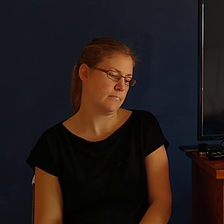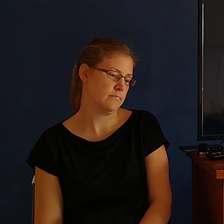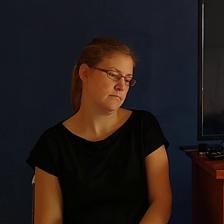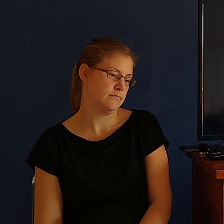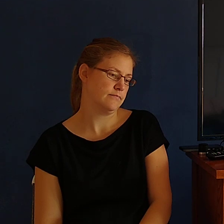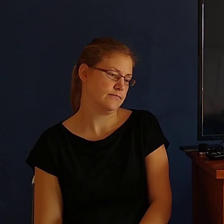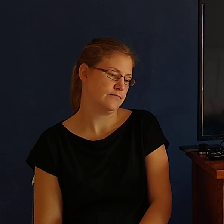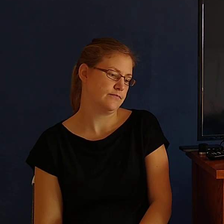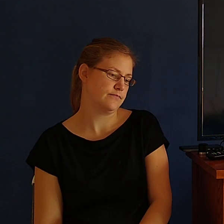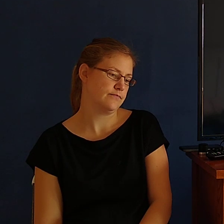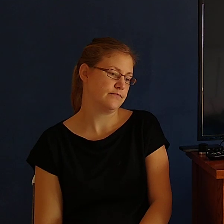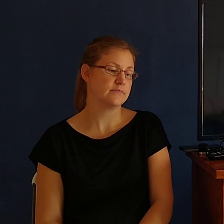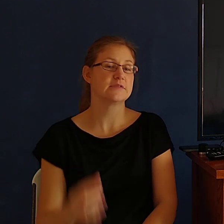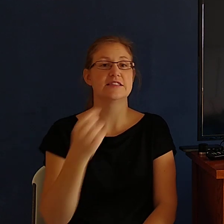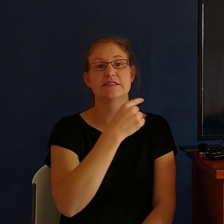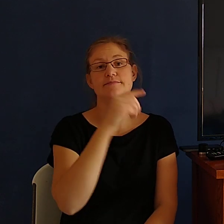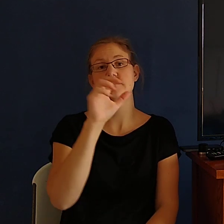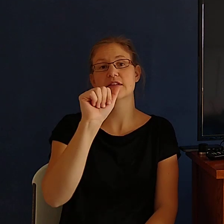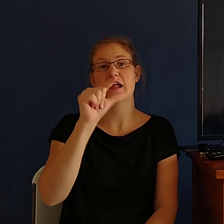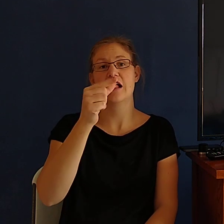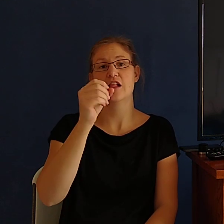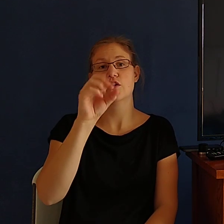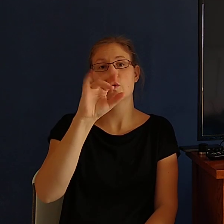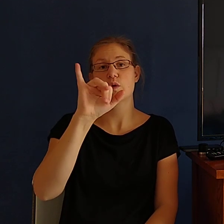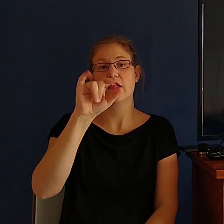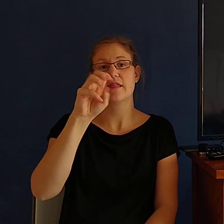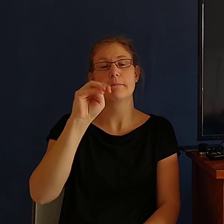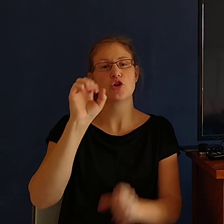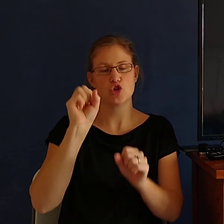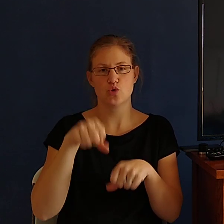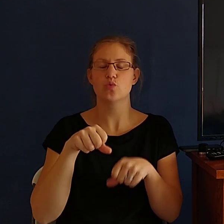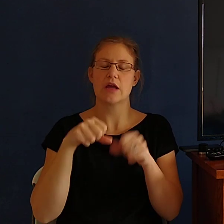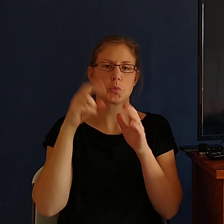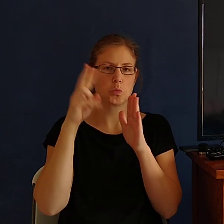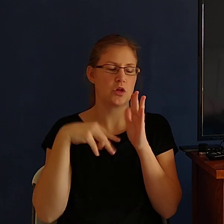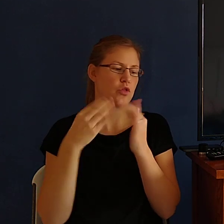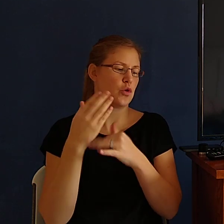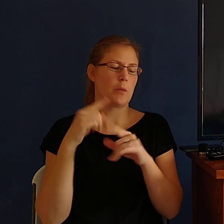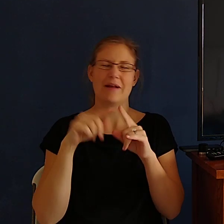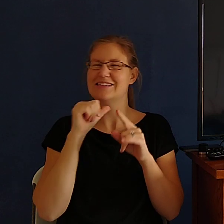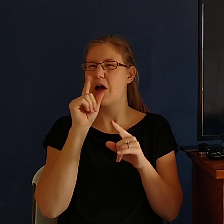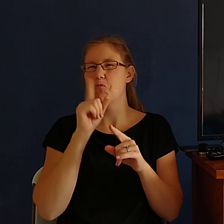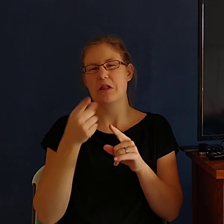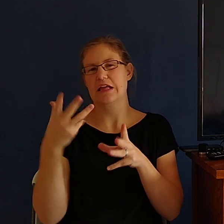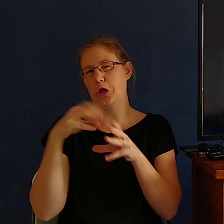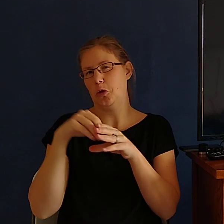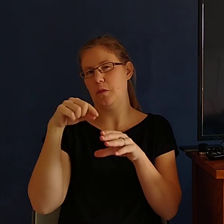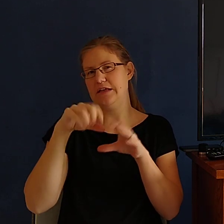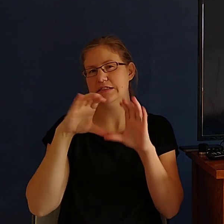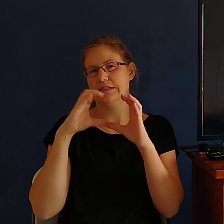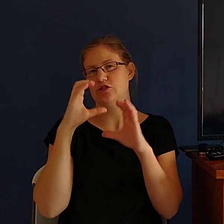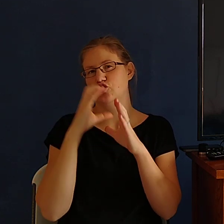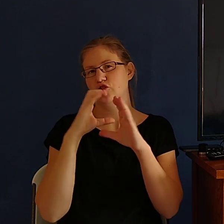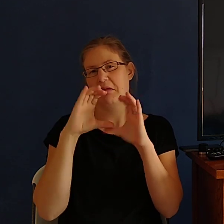So this is the algorithm. You can go over it, but it's out of the scope of this chapter.